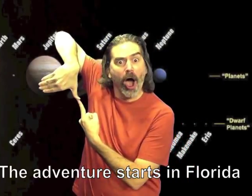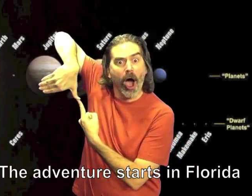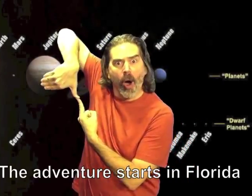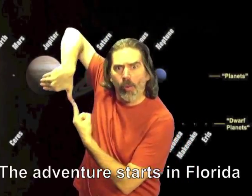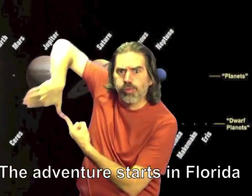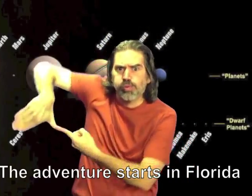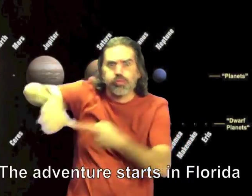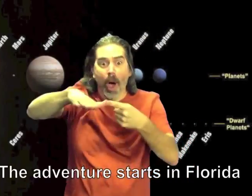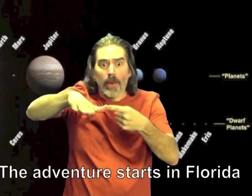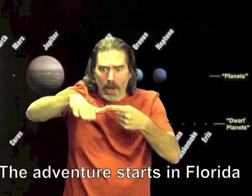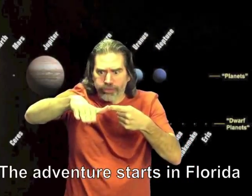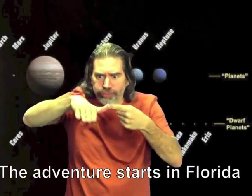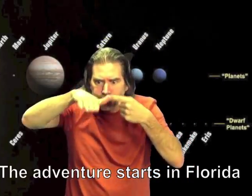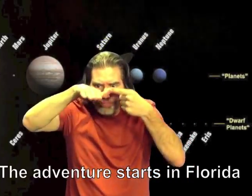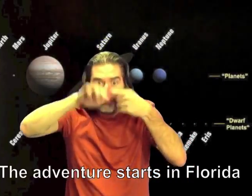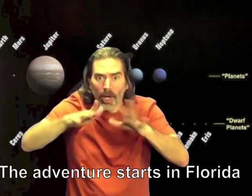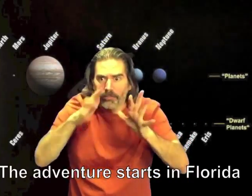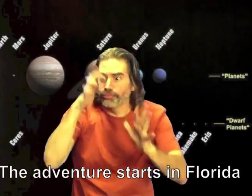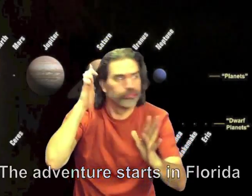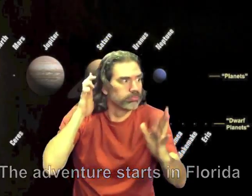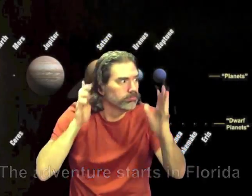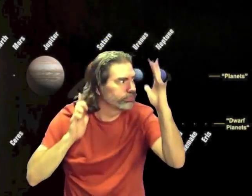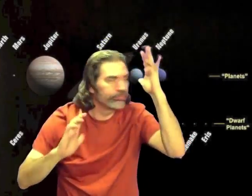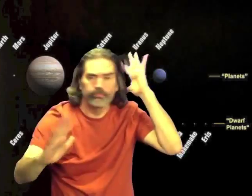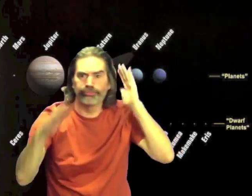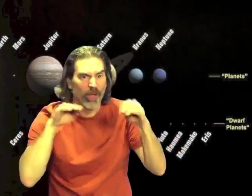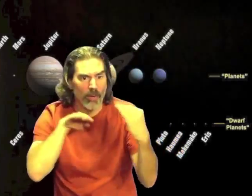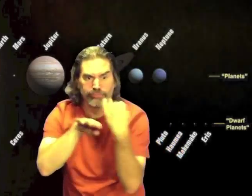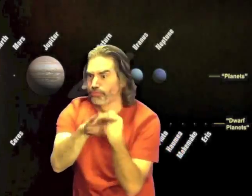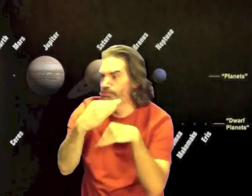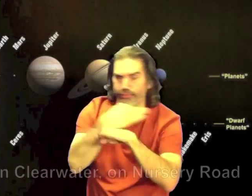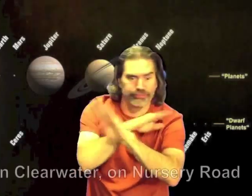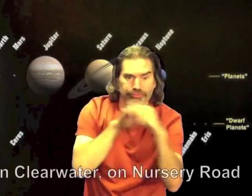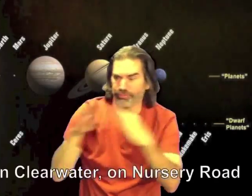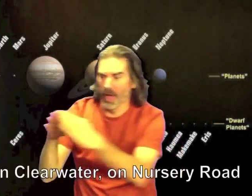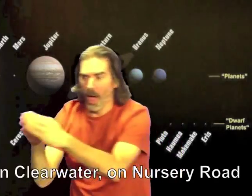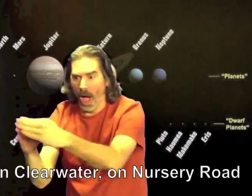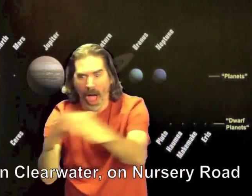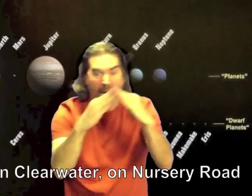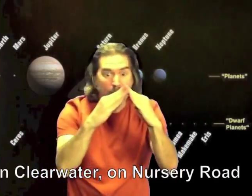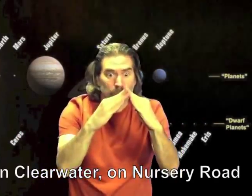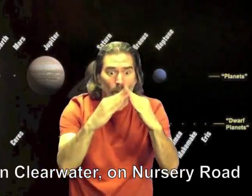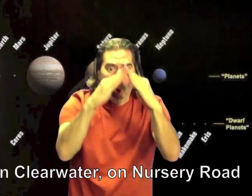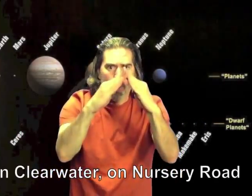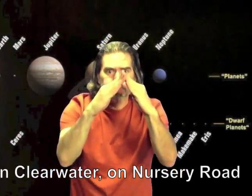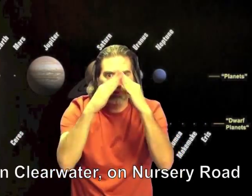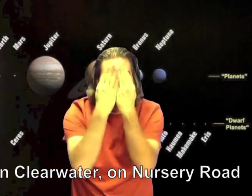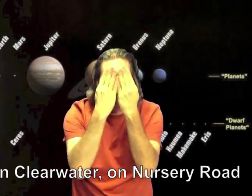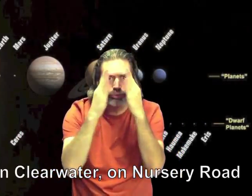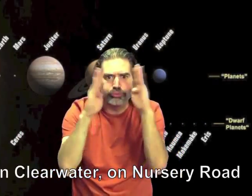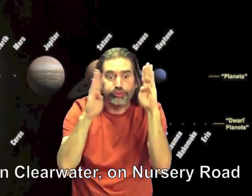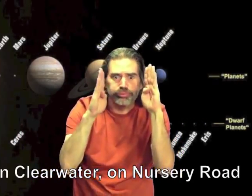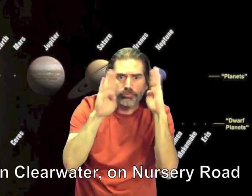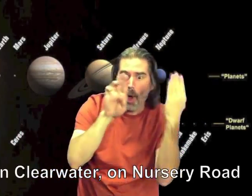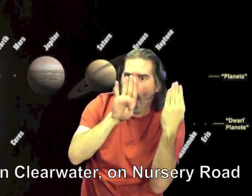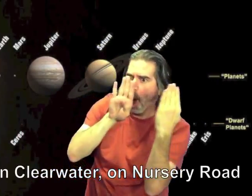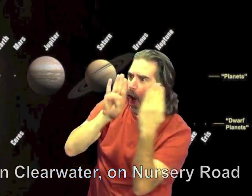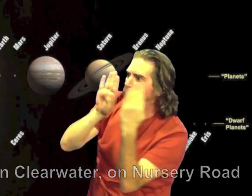The adventure starts in Florida, in the town of Clearwater, in a house